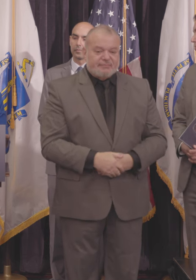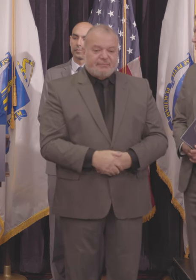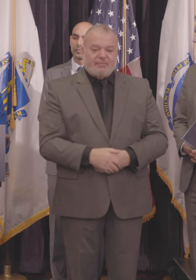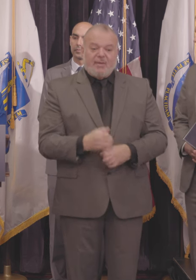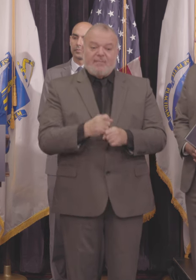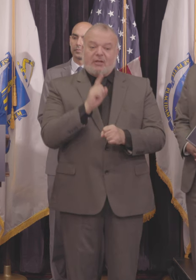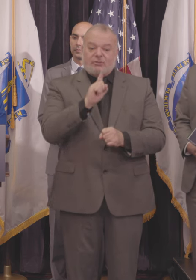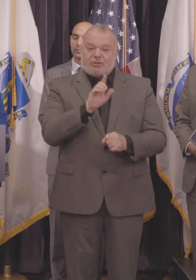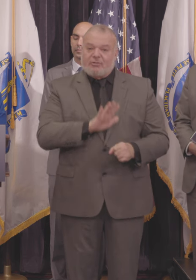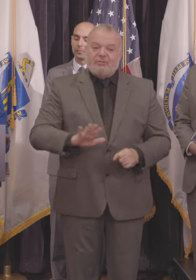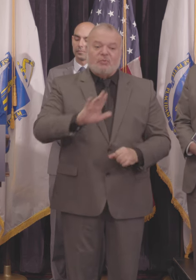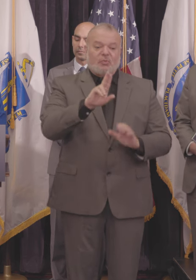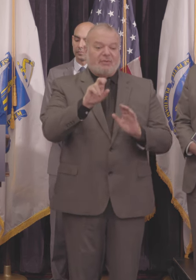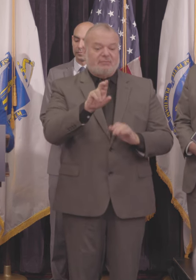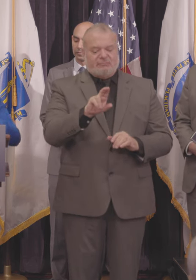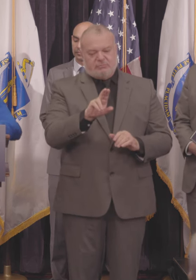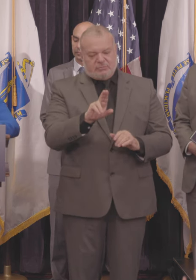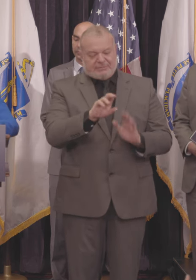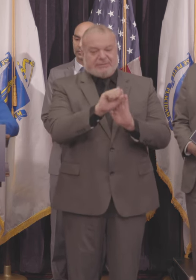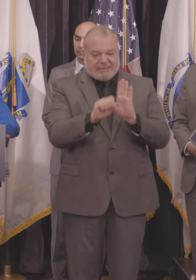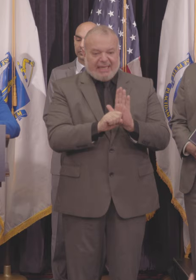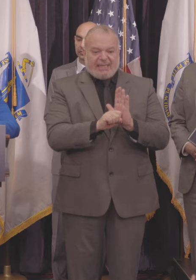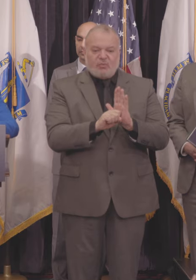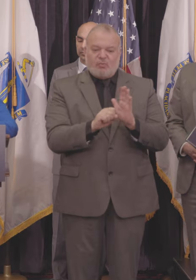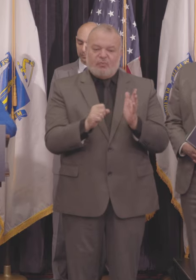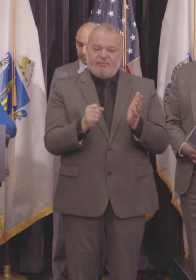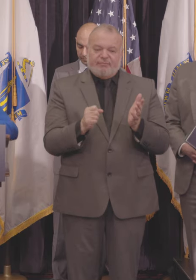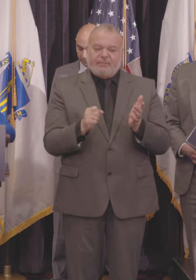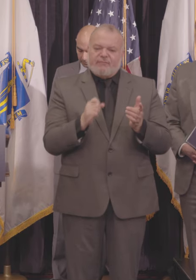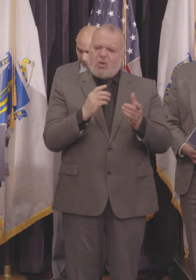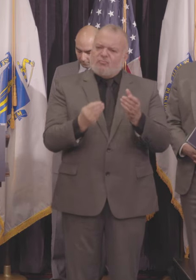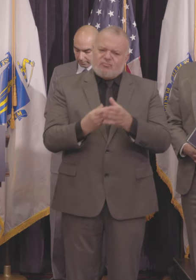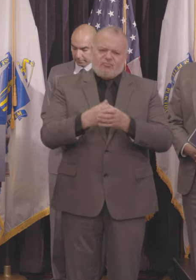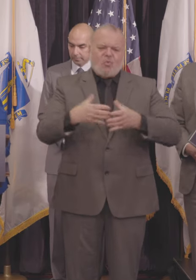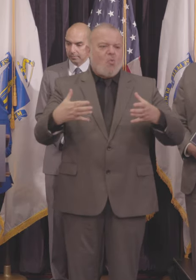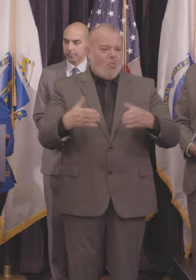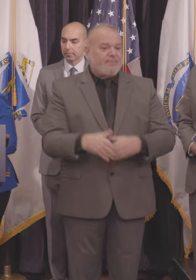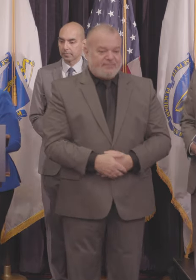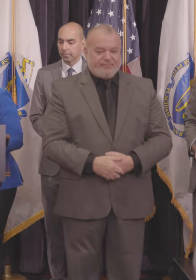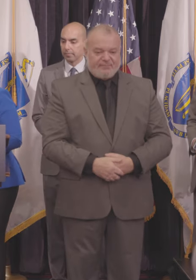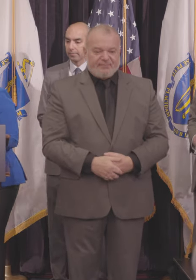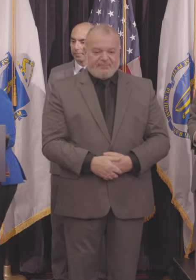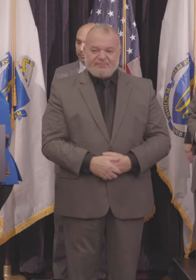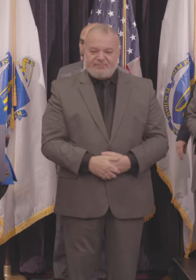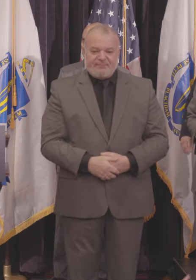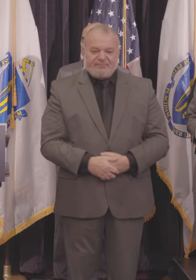state. And now you'll hear from Lieutenant Governor Kim Driscoll.